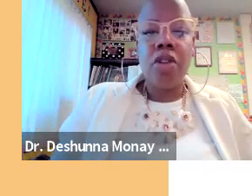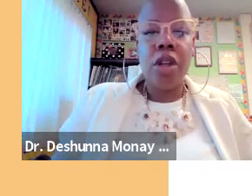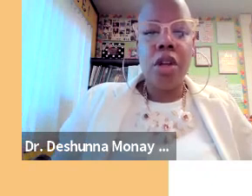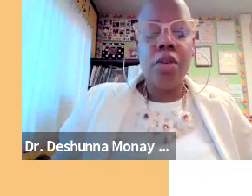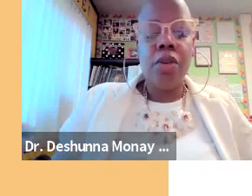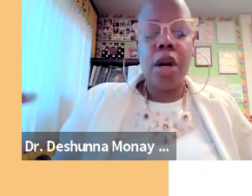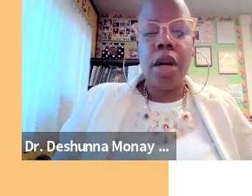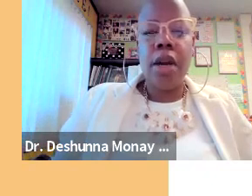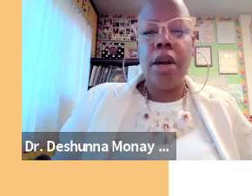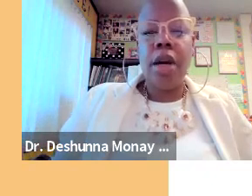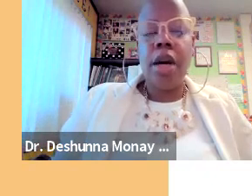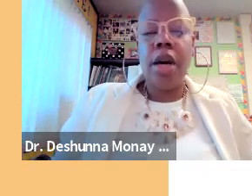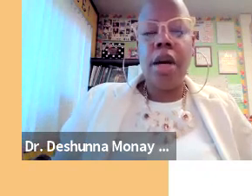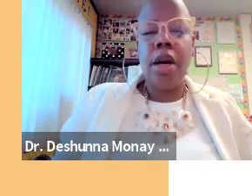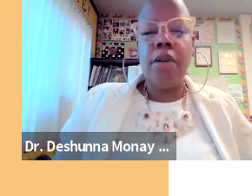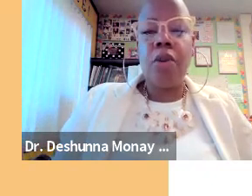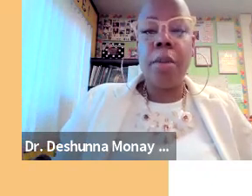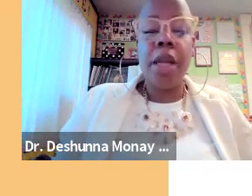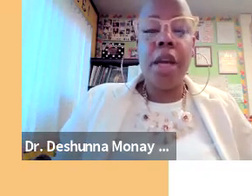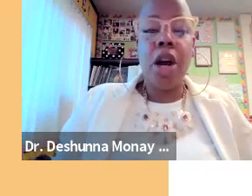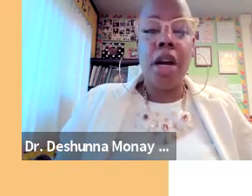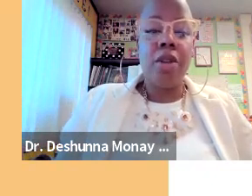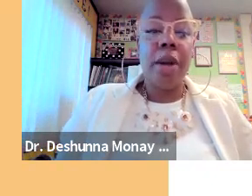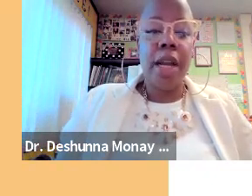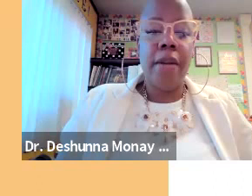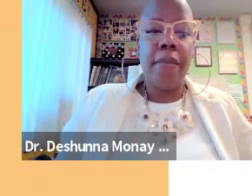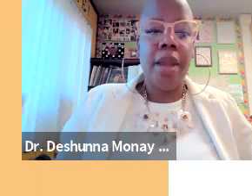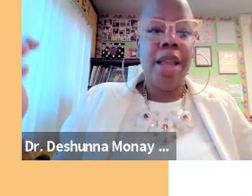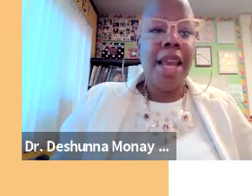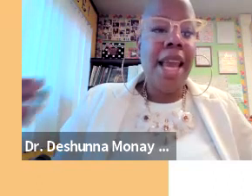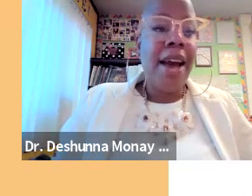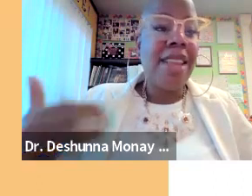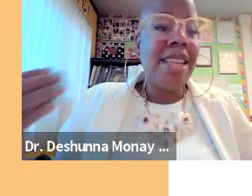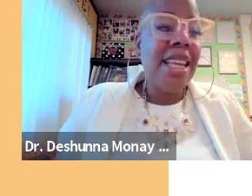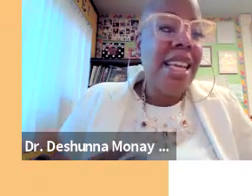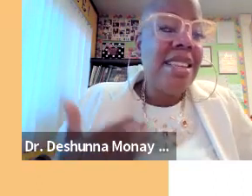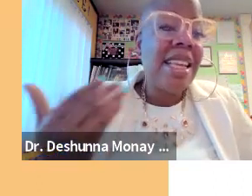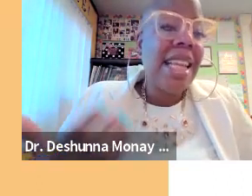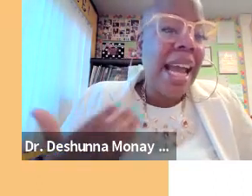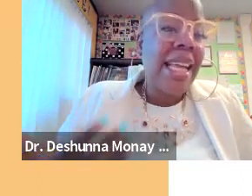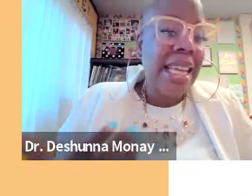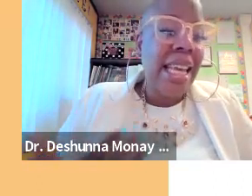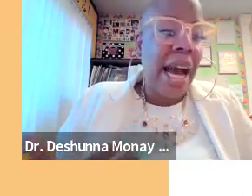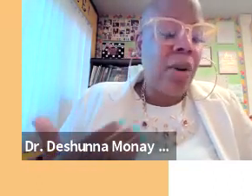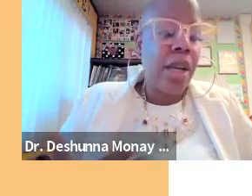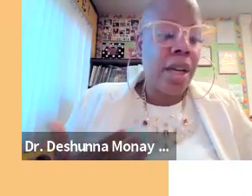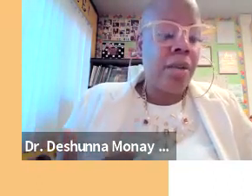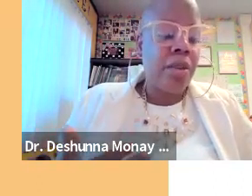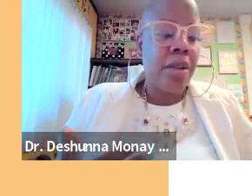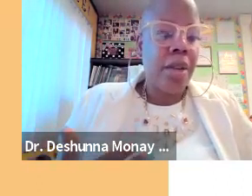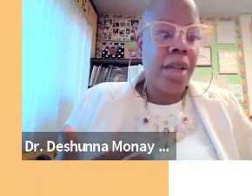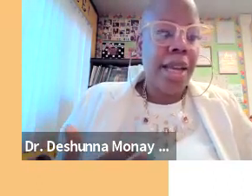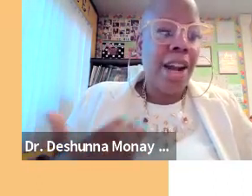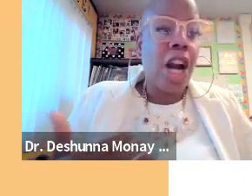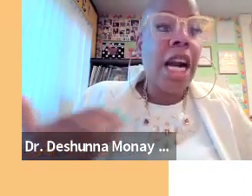former foster youth who are formerly incarcerated, they have the least likely